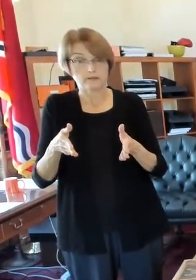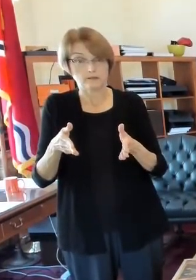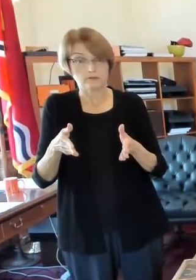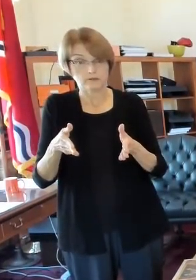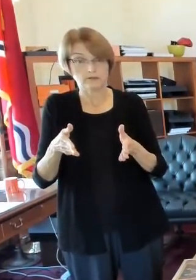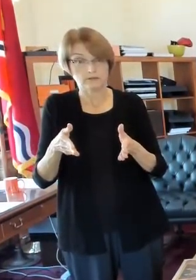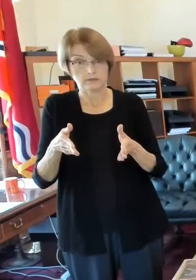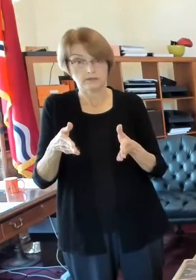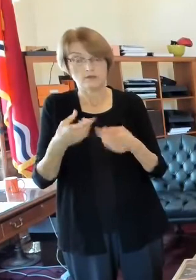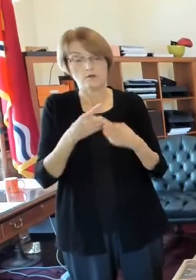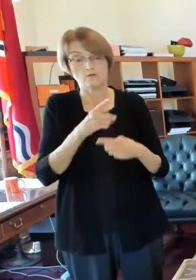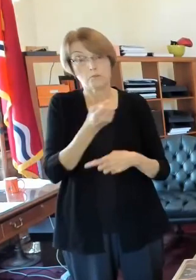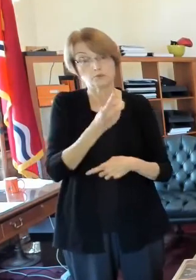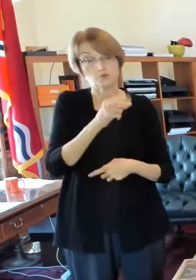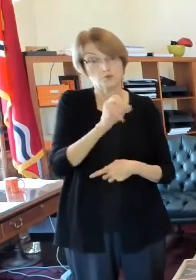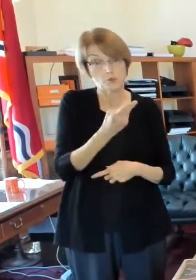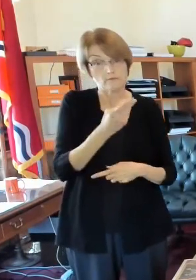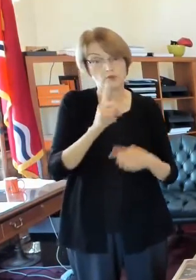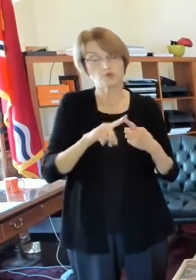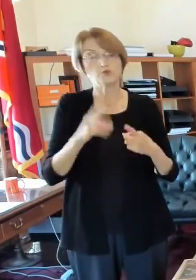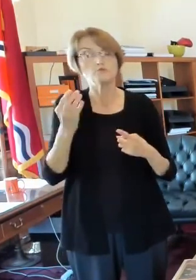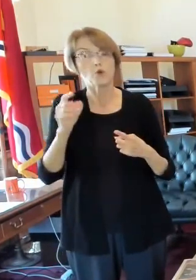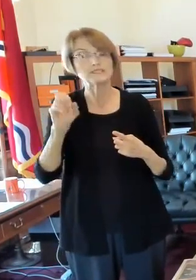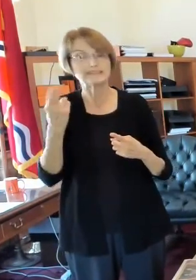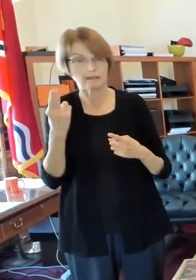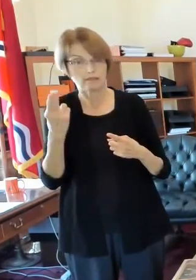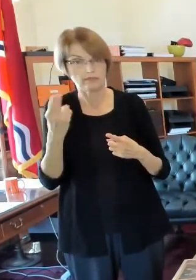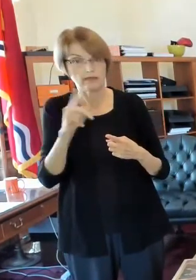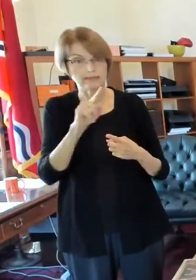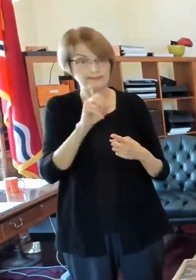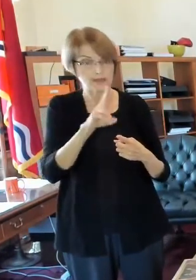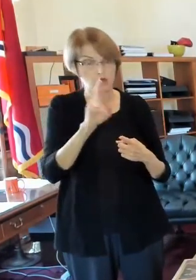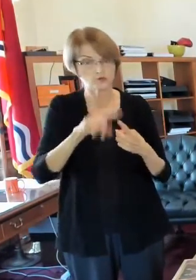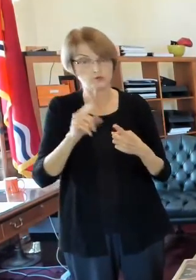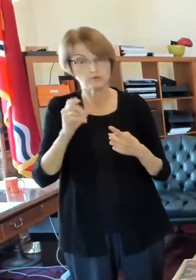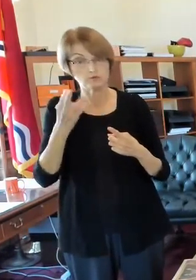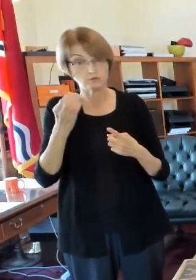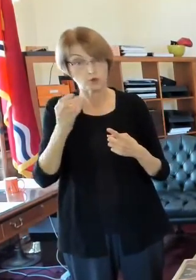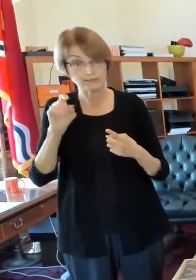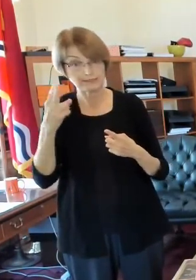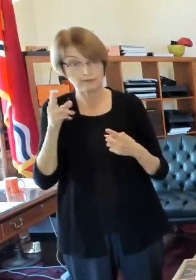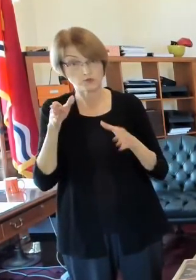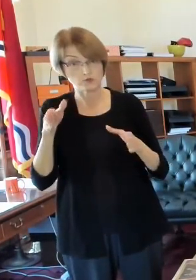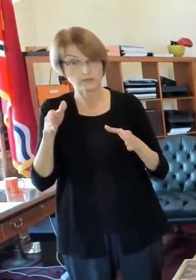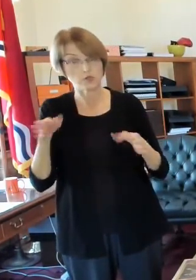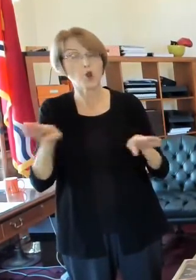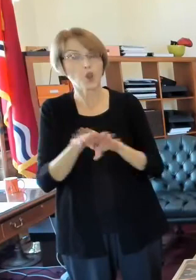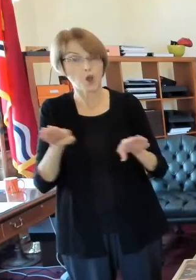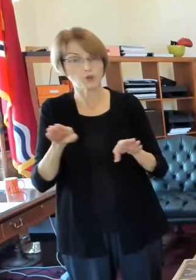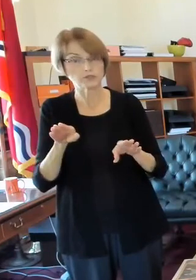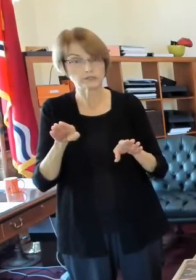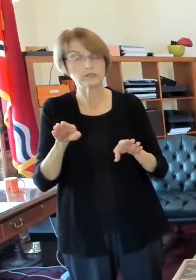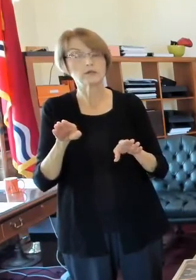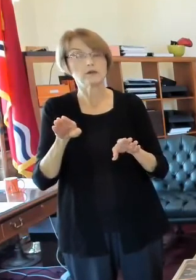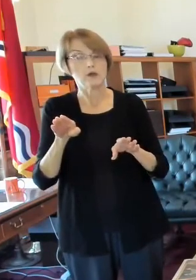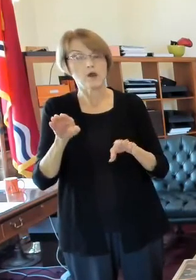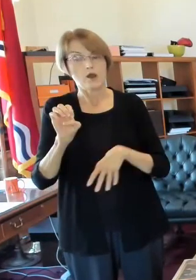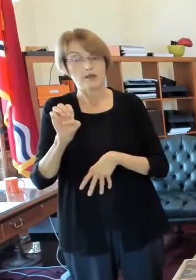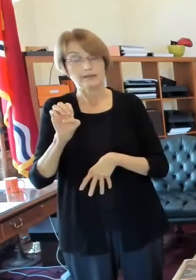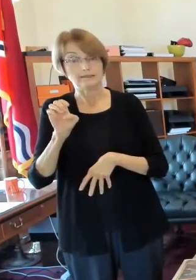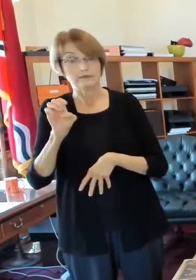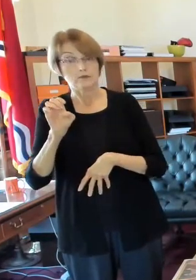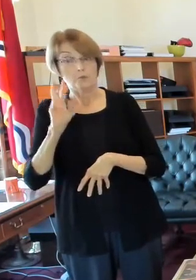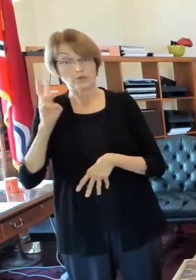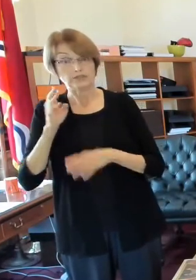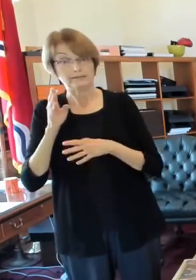It's closed from 12th to 14th, so Tucker to 14th. On the east side of Tucker on Washington Avenue,